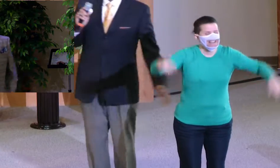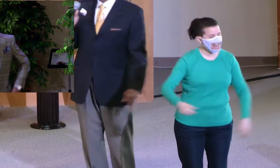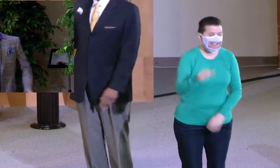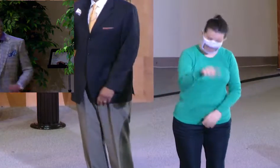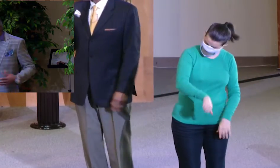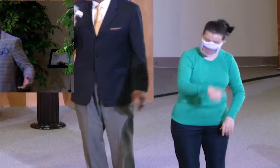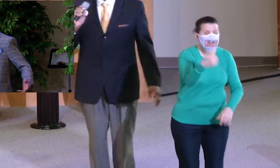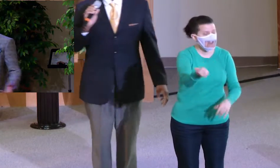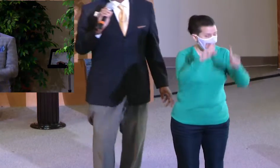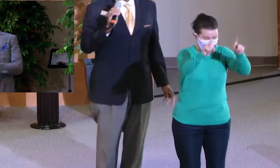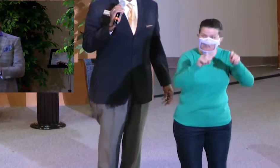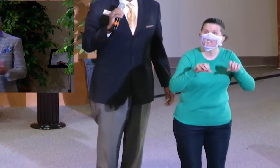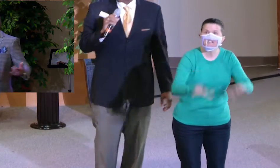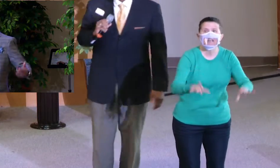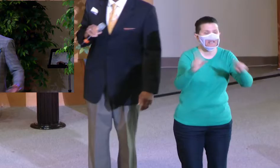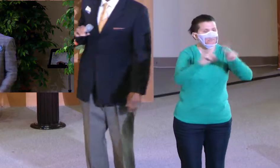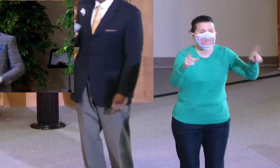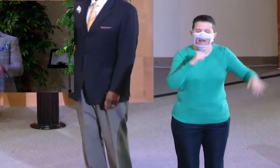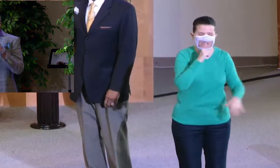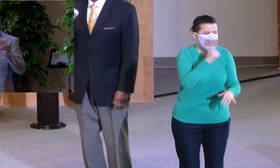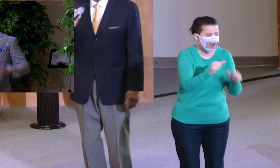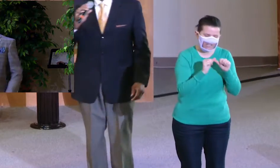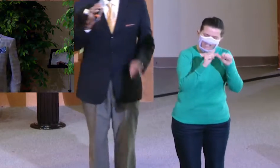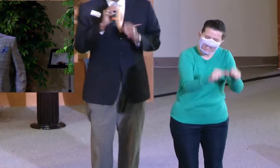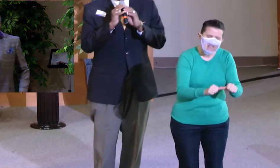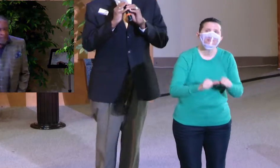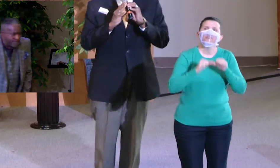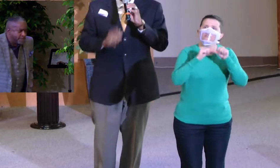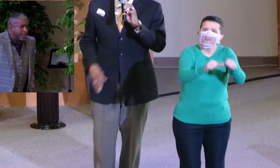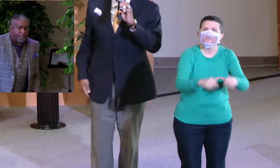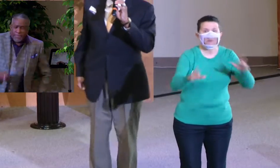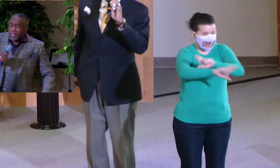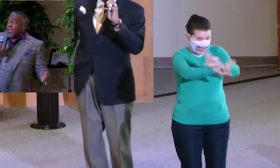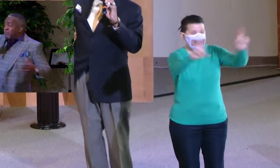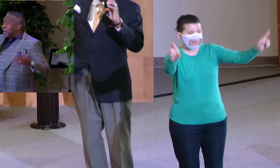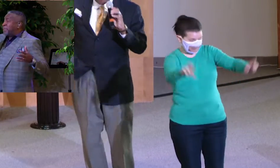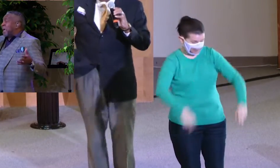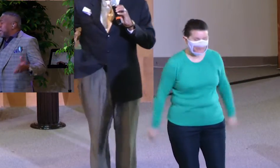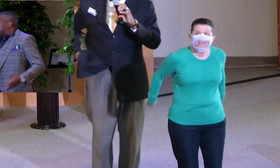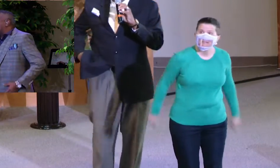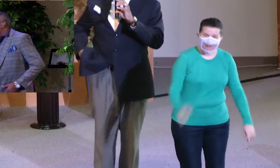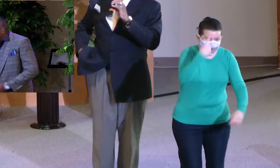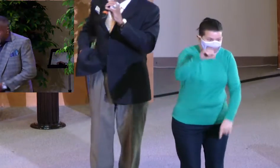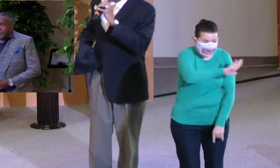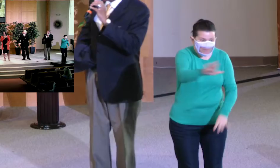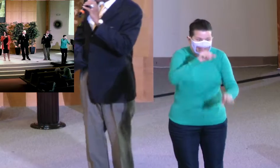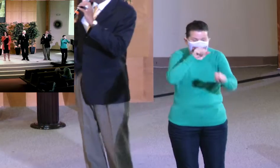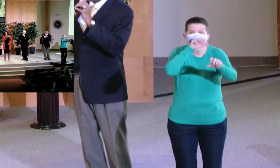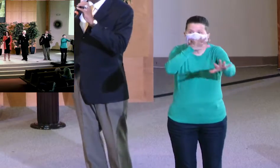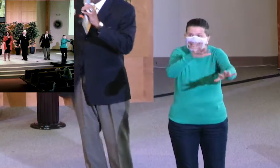another test, it won't last always. So get ready for your blessing, For